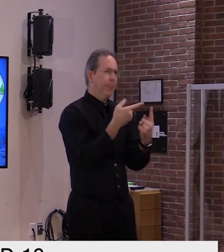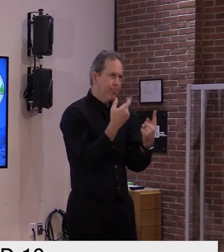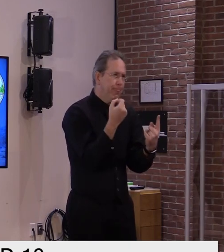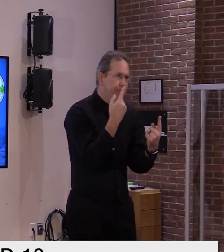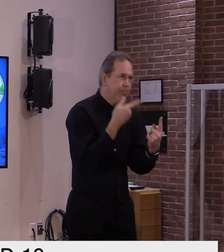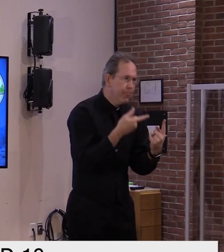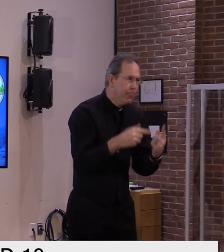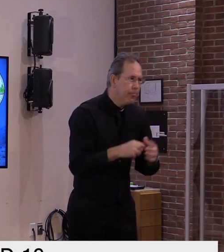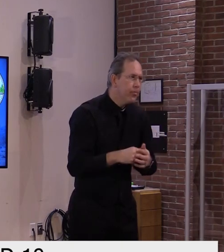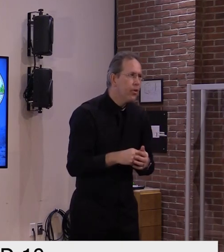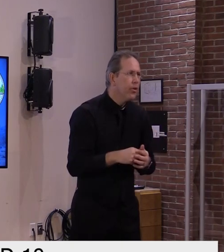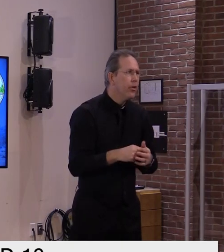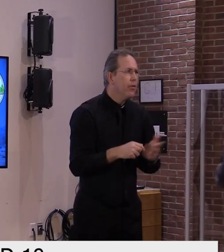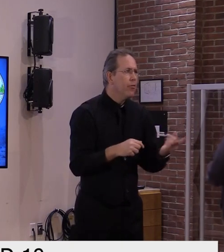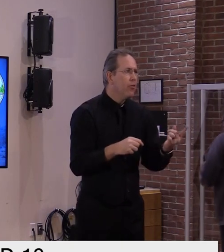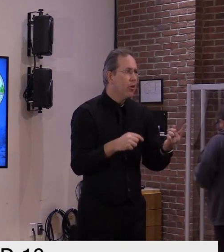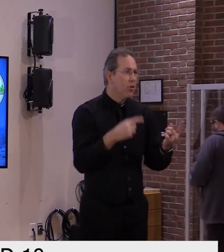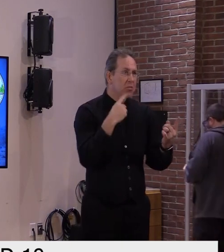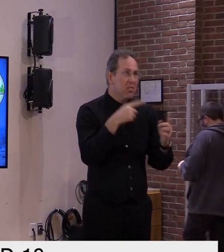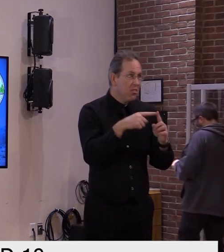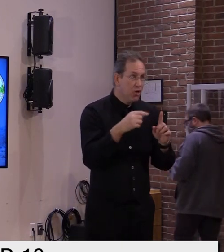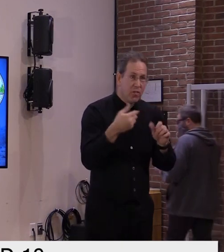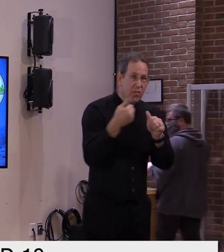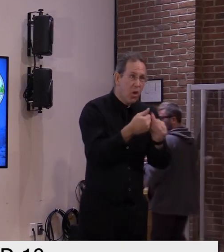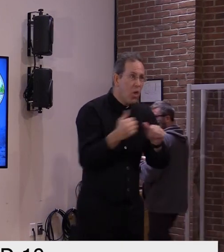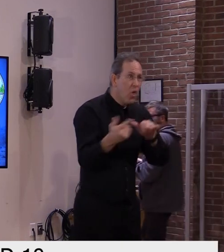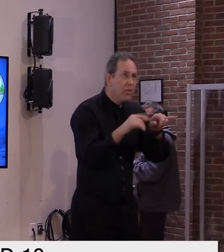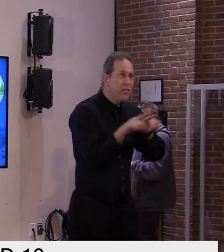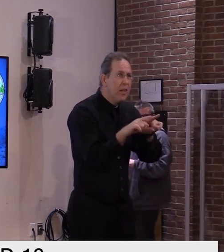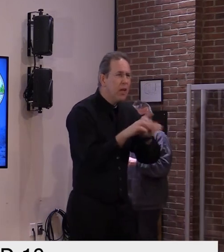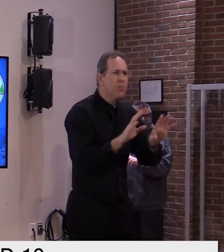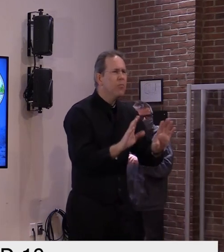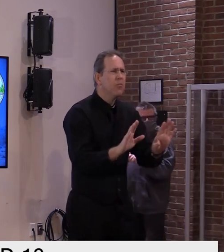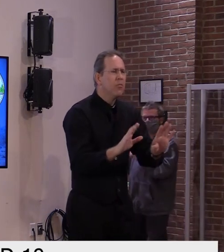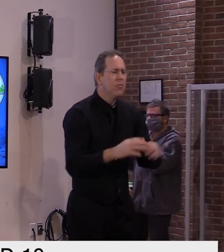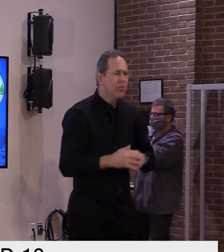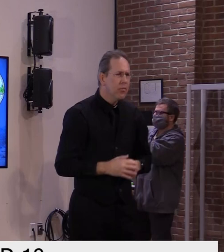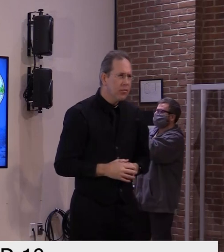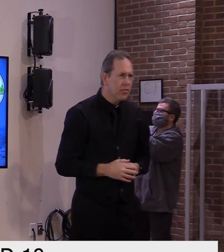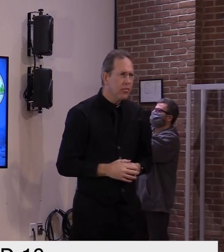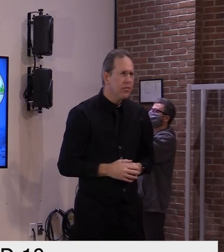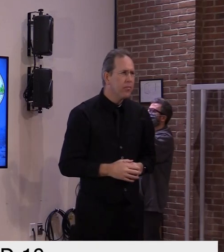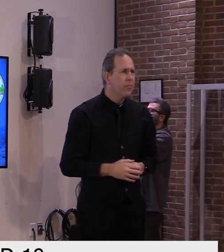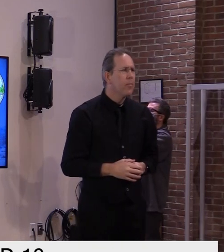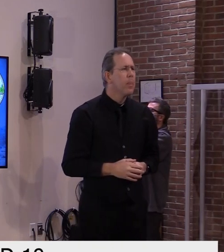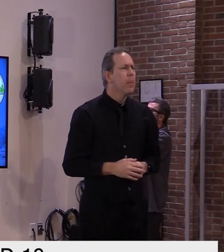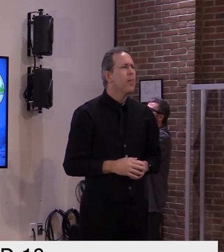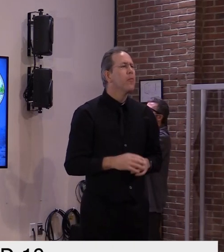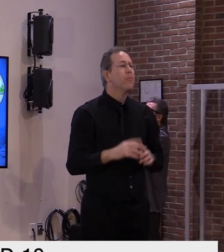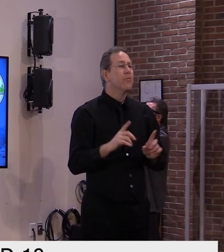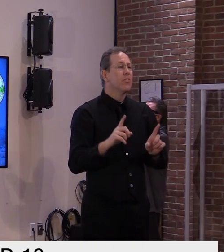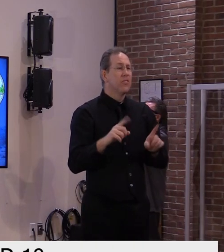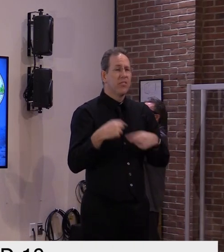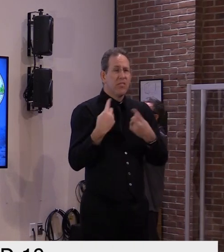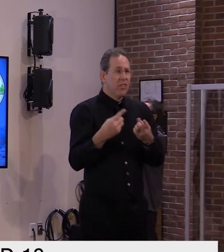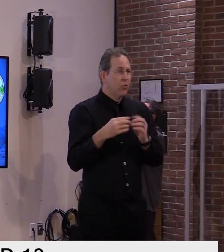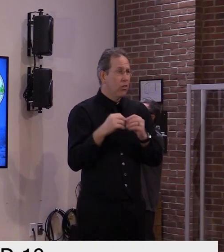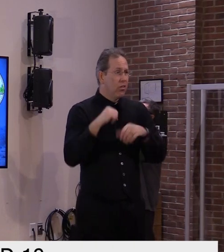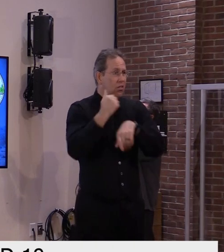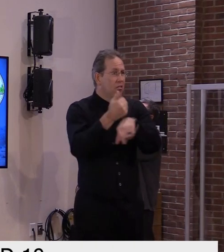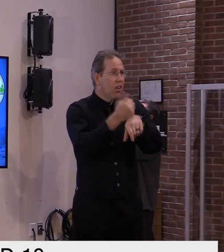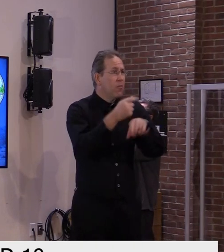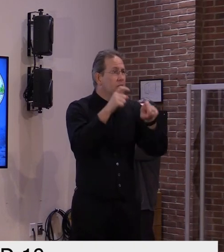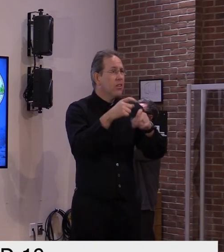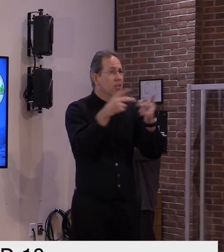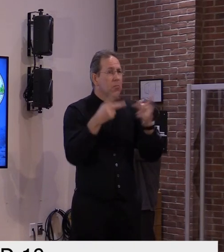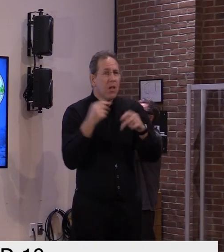what people think happens. Because since we've really launched all of the sites around the state, we've heard